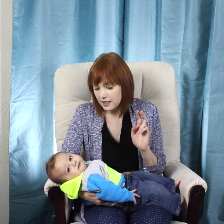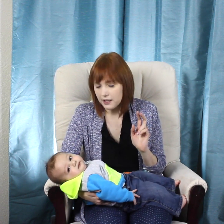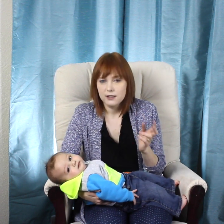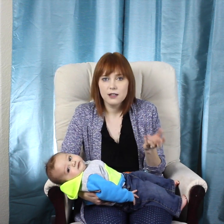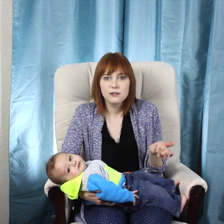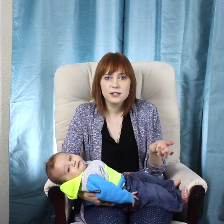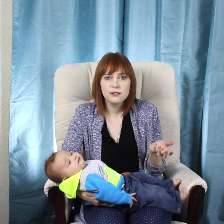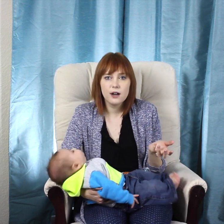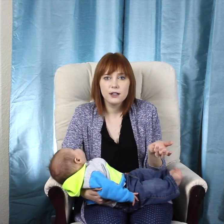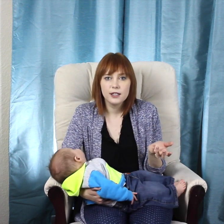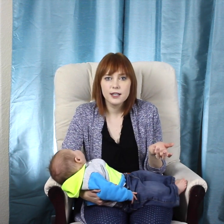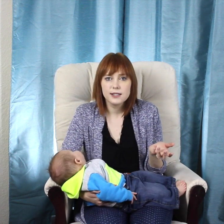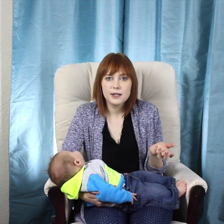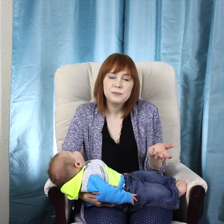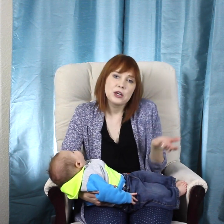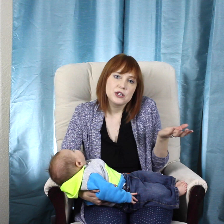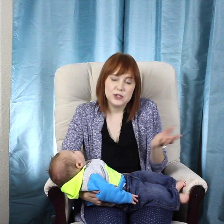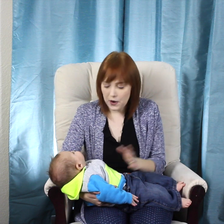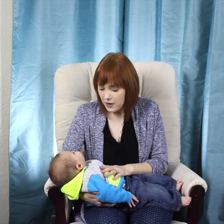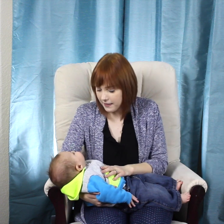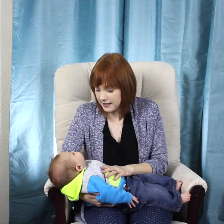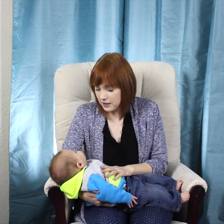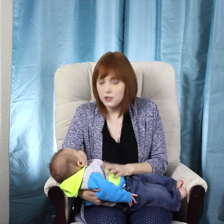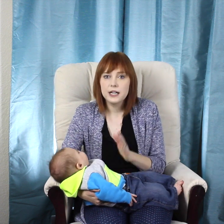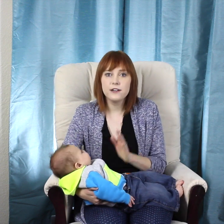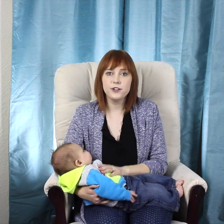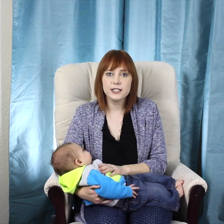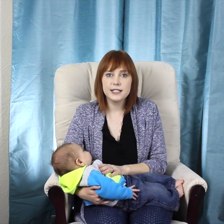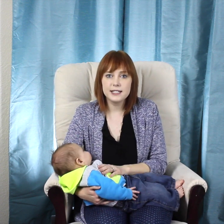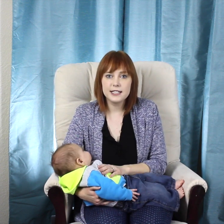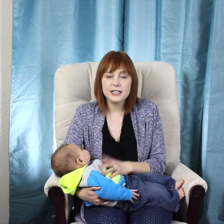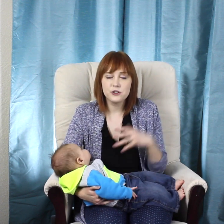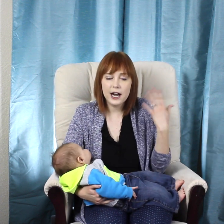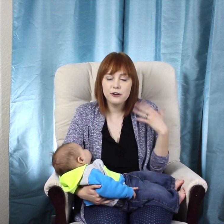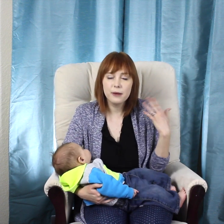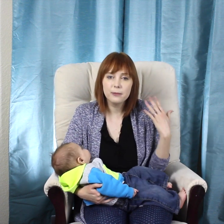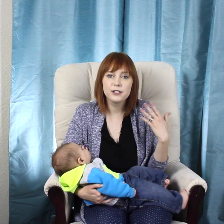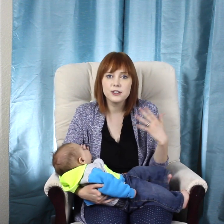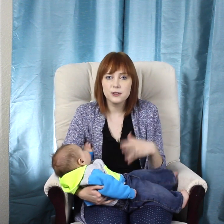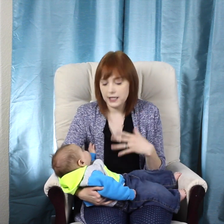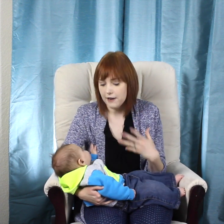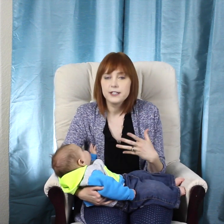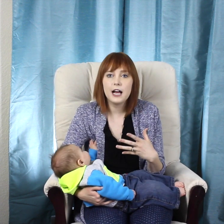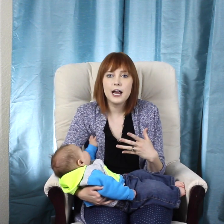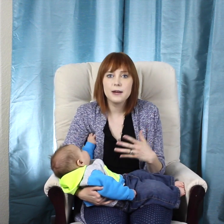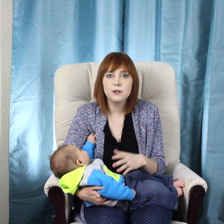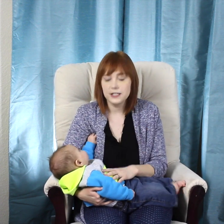And also, it's dark. You can't see. So, that's how you do it. And if you're consistent and you try to remember to do it every time or